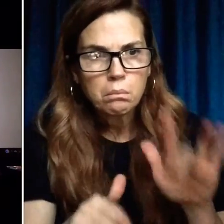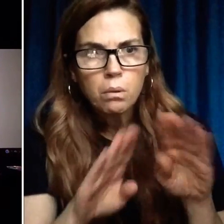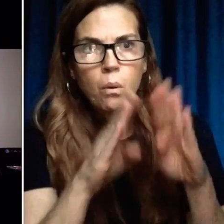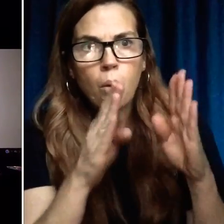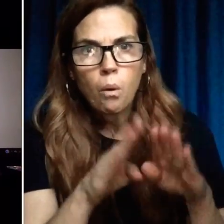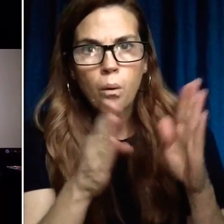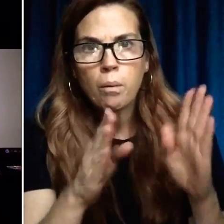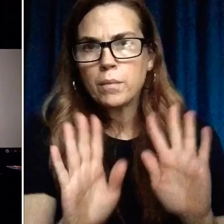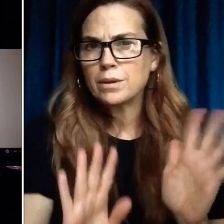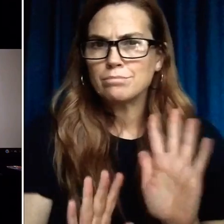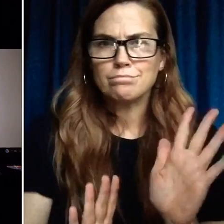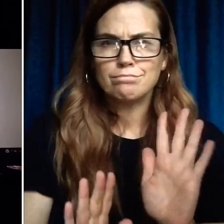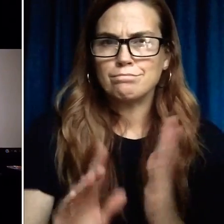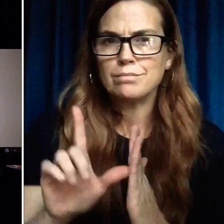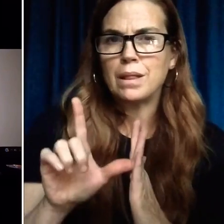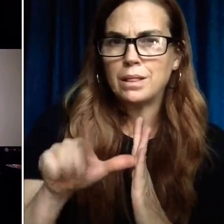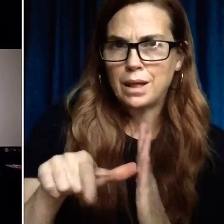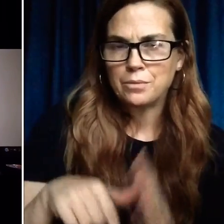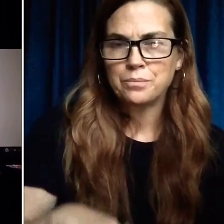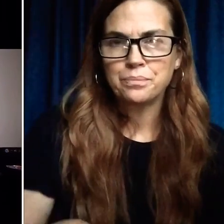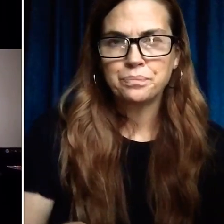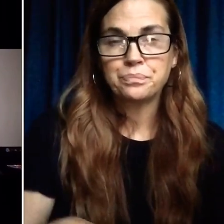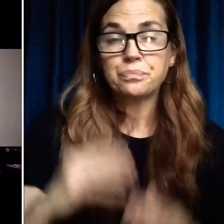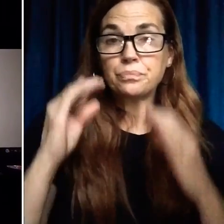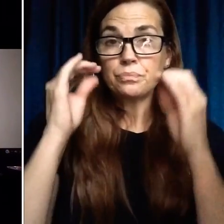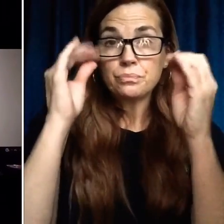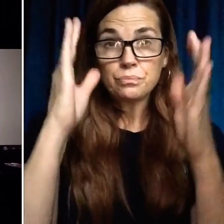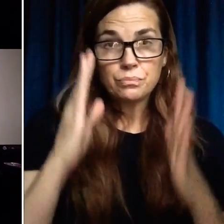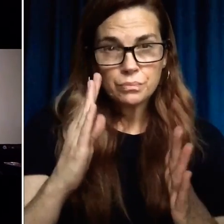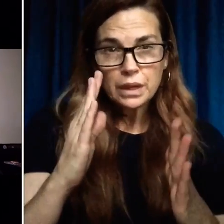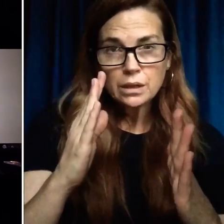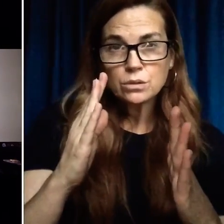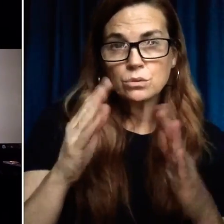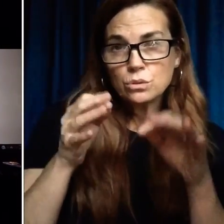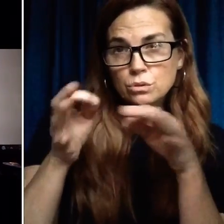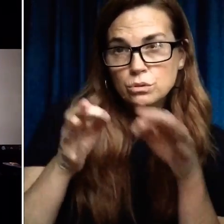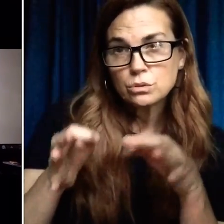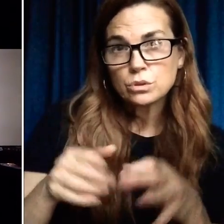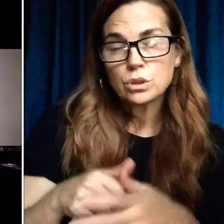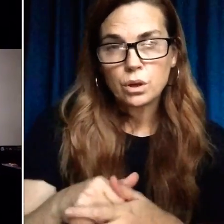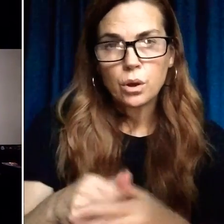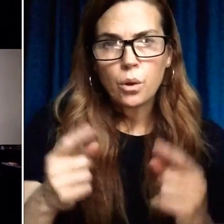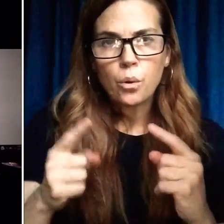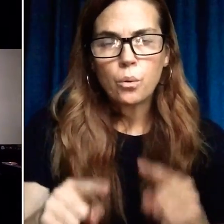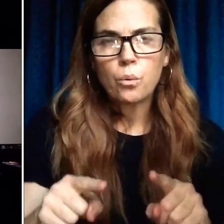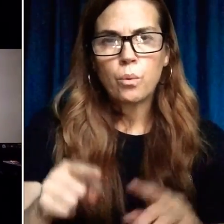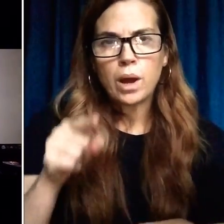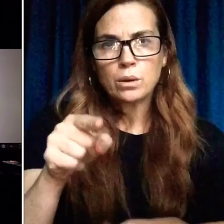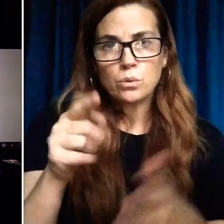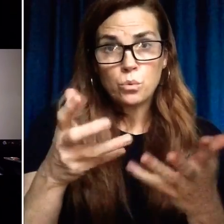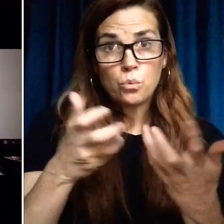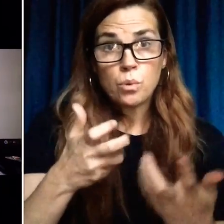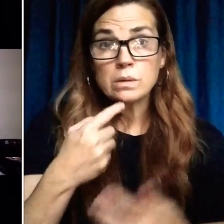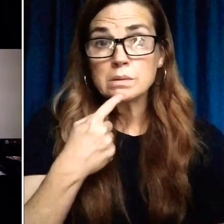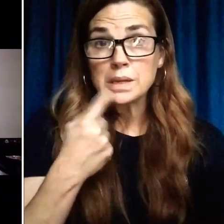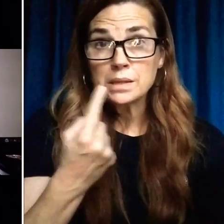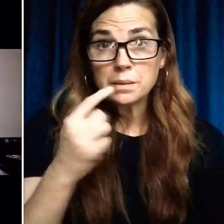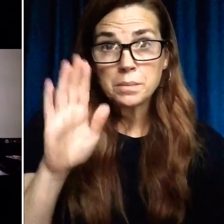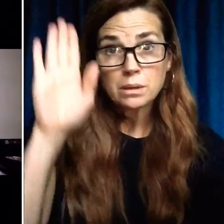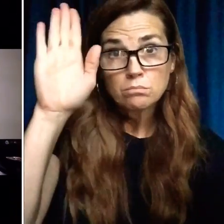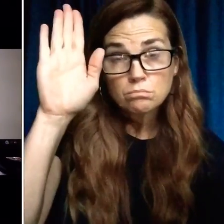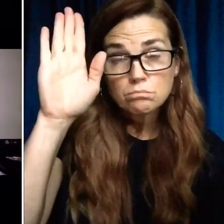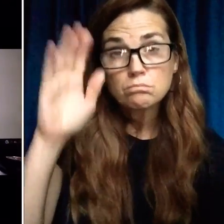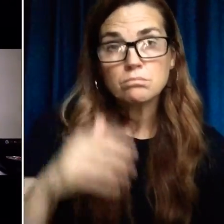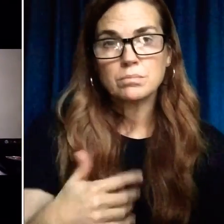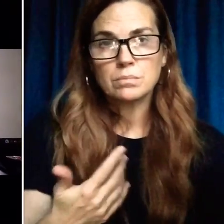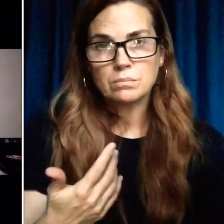or other apps during class. Follow your teacher's instructions. Usually your teacher can see you raise your hand when he or she